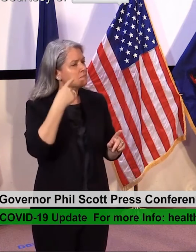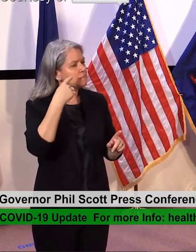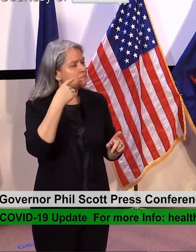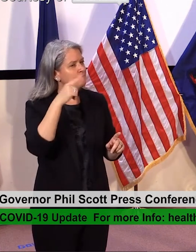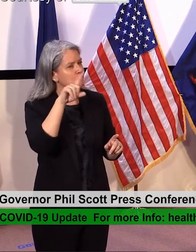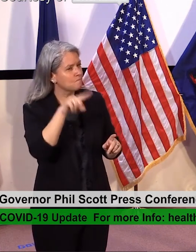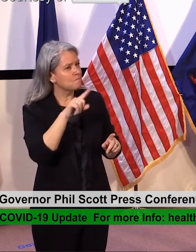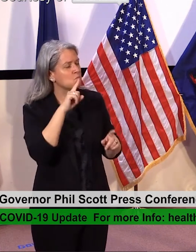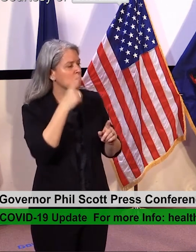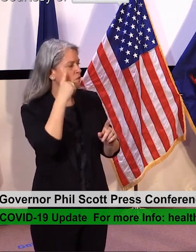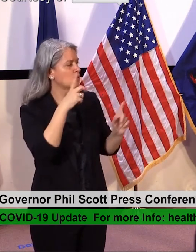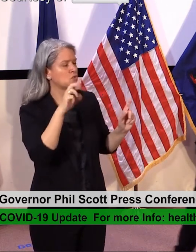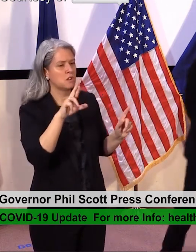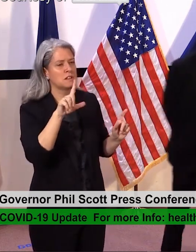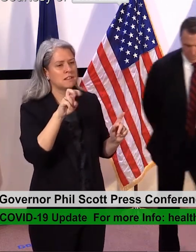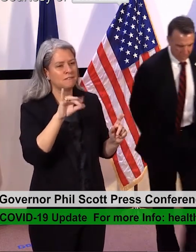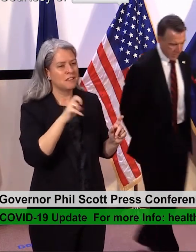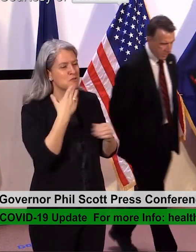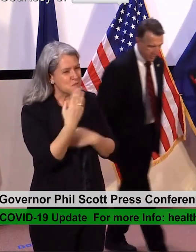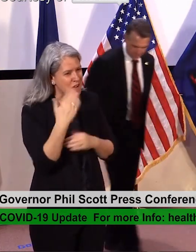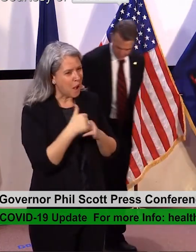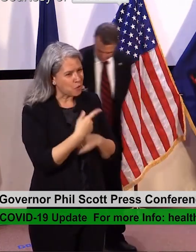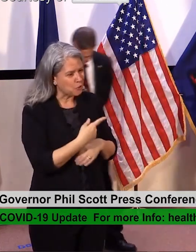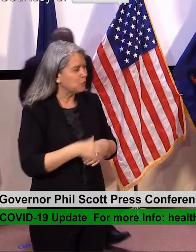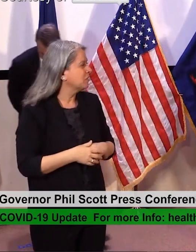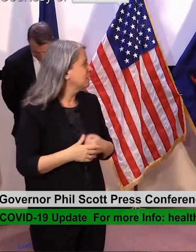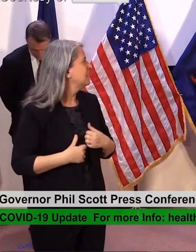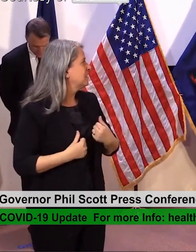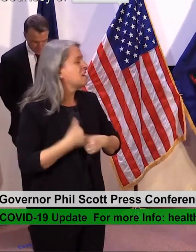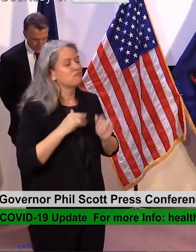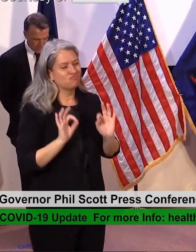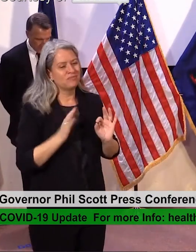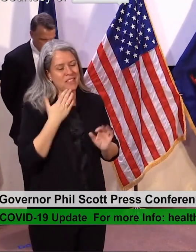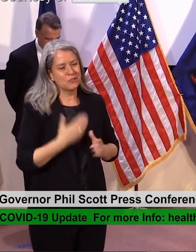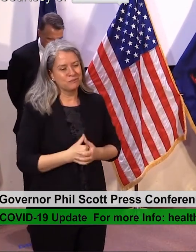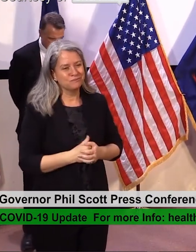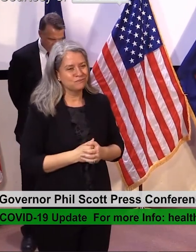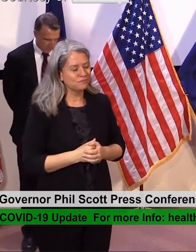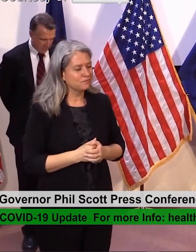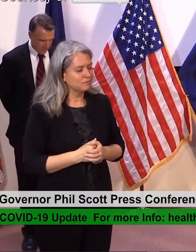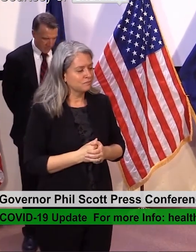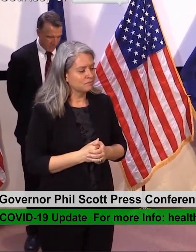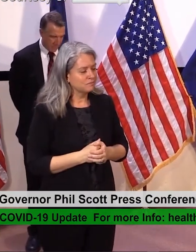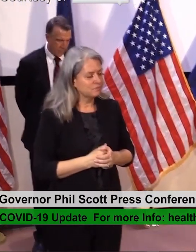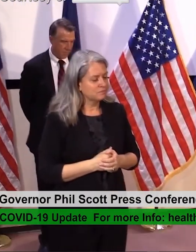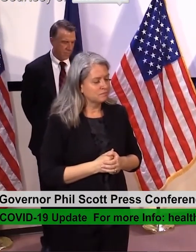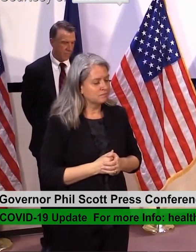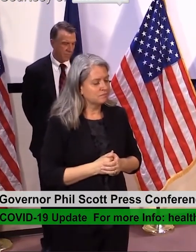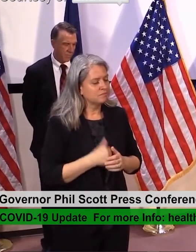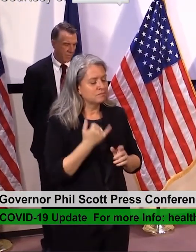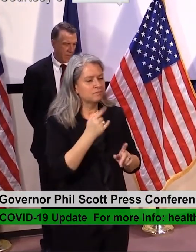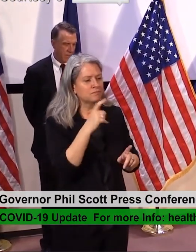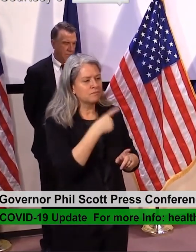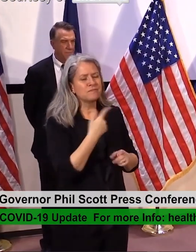for Dr. Levine. Good morning. How are you today? Great, thank you. Dr. Levine,